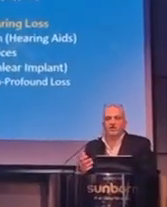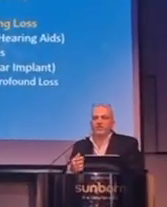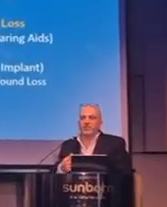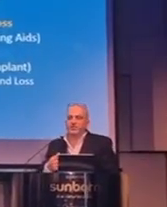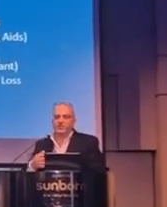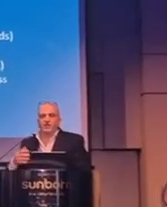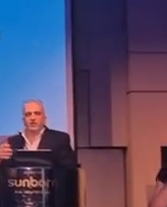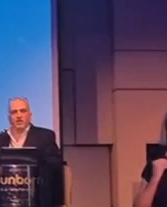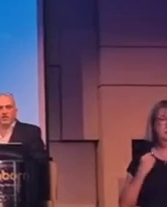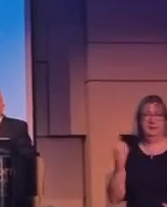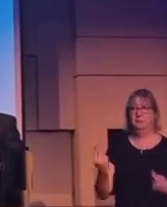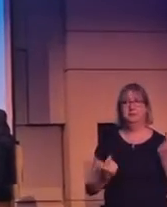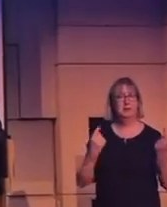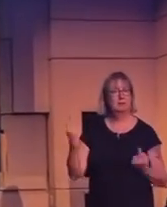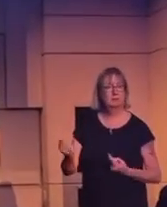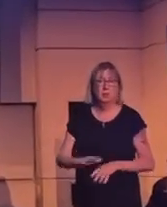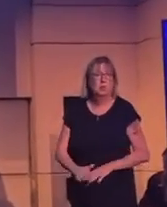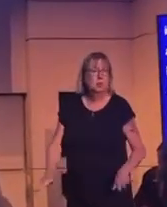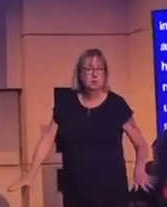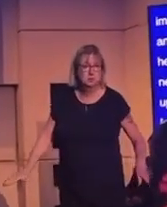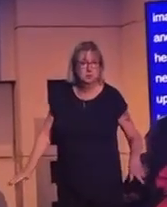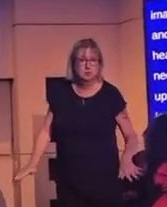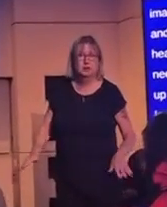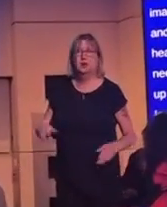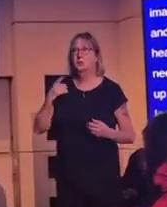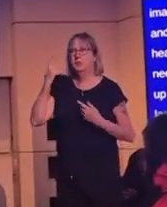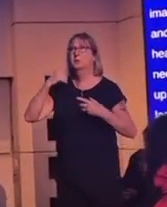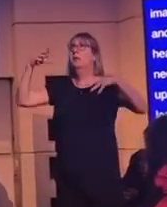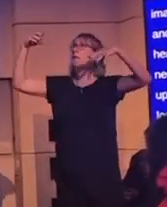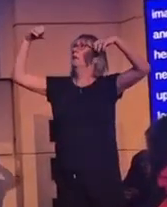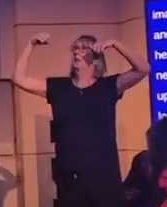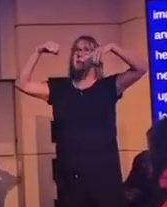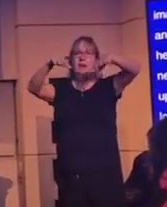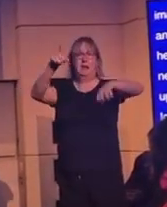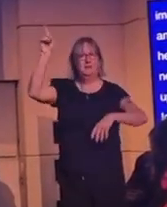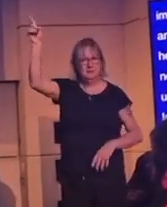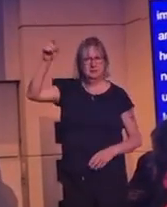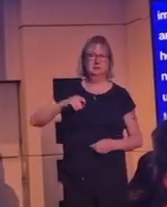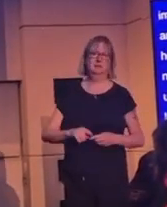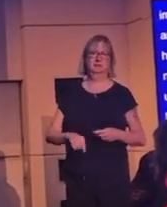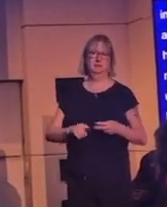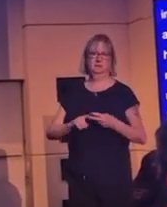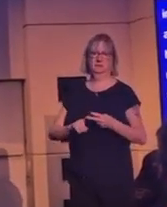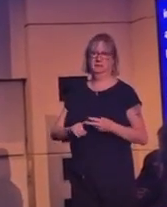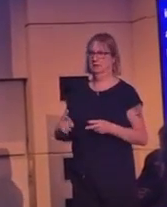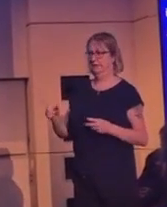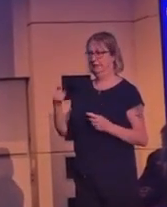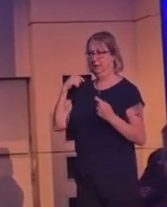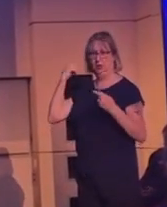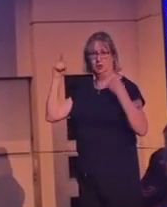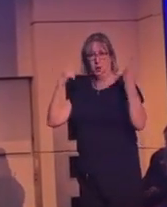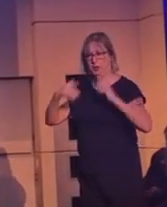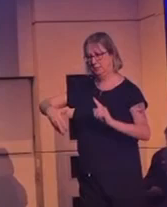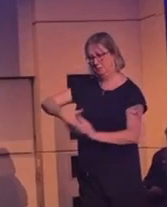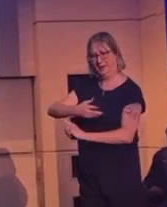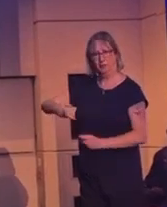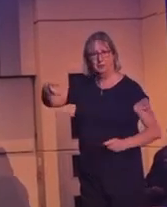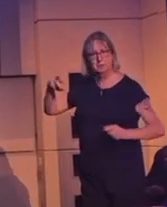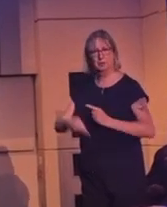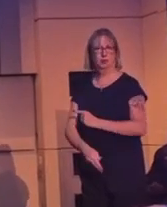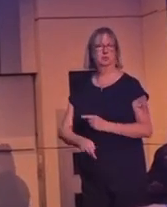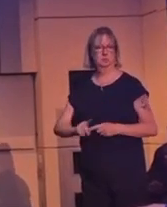not. But we need to look at optimal lighting and room positioning, reduction of the background